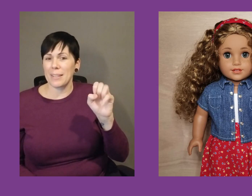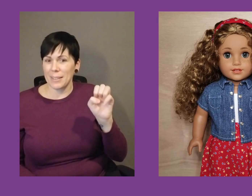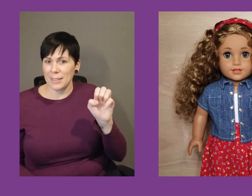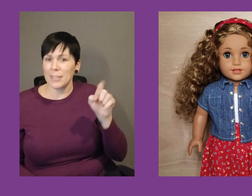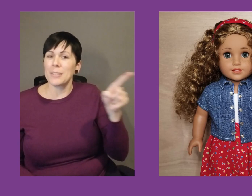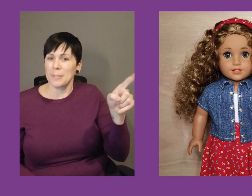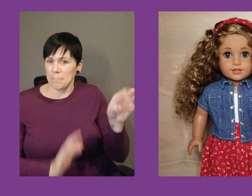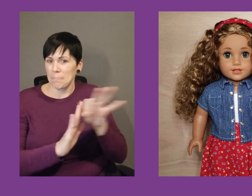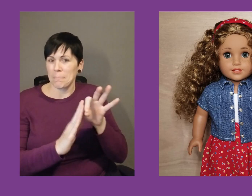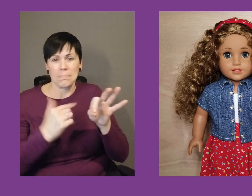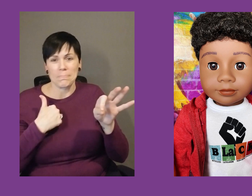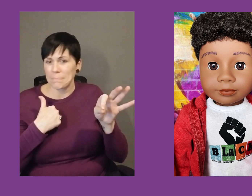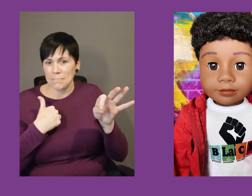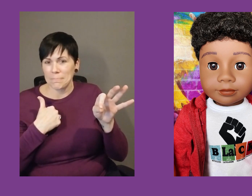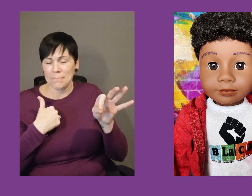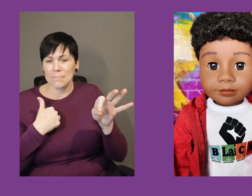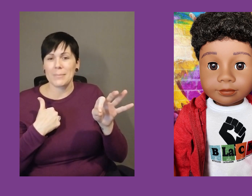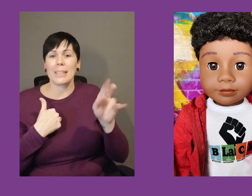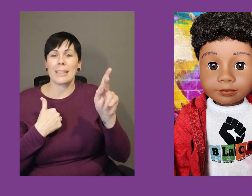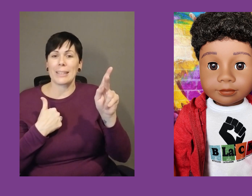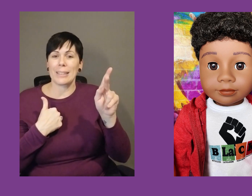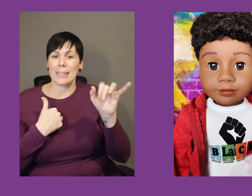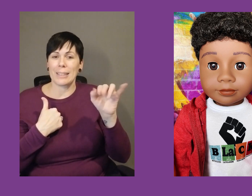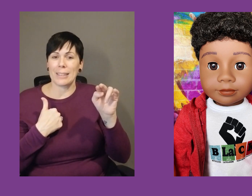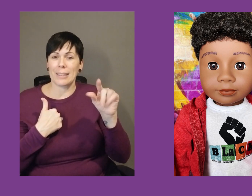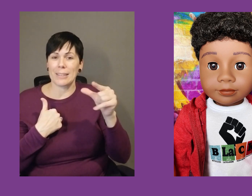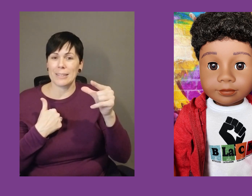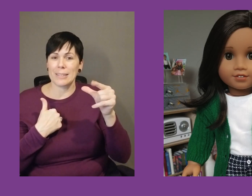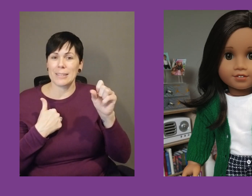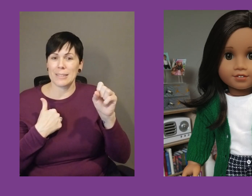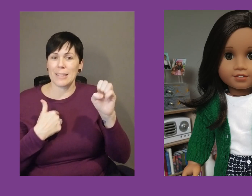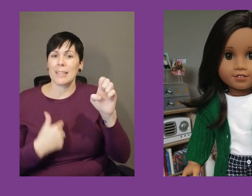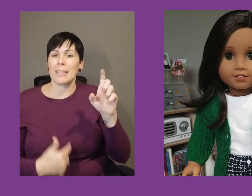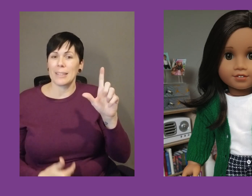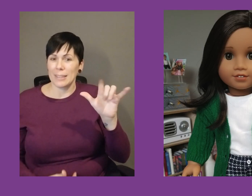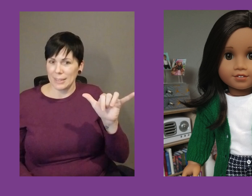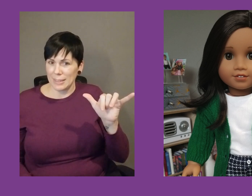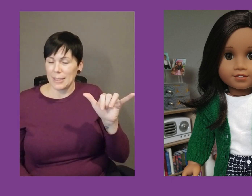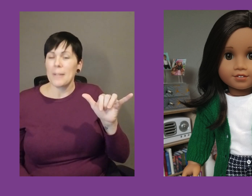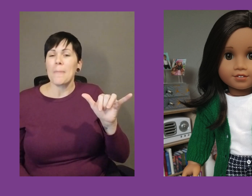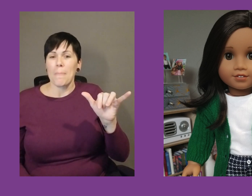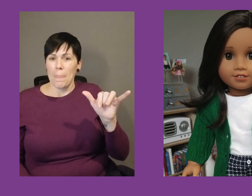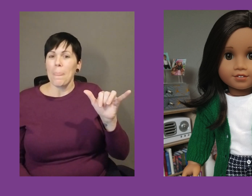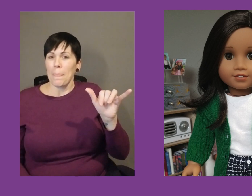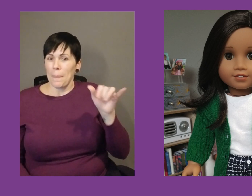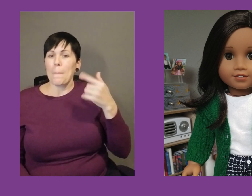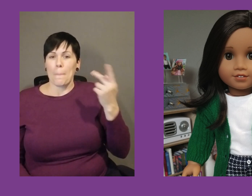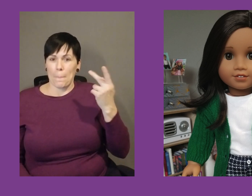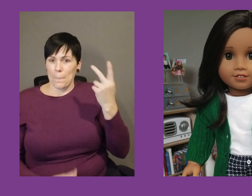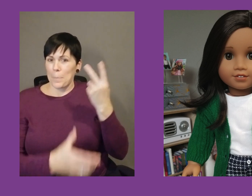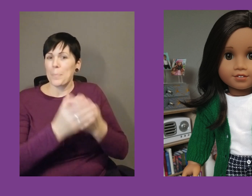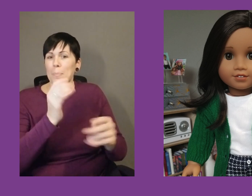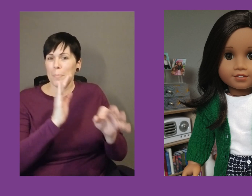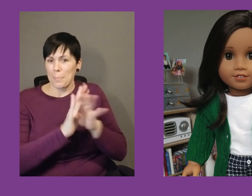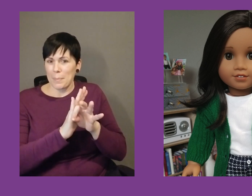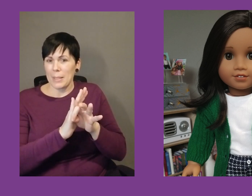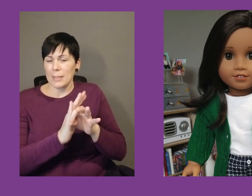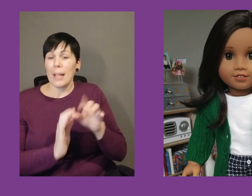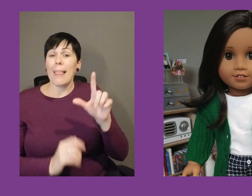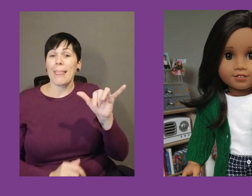and I did not. Kingsley, we both picked. Lena, by the way, the ones that she picked, for the most part,